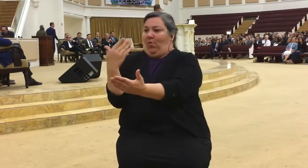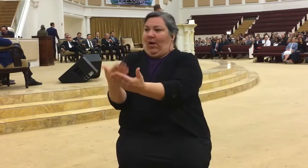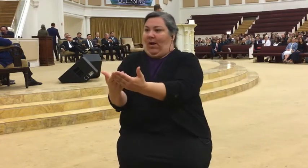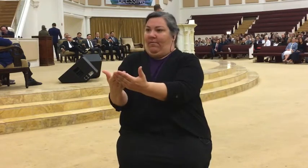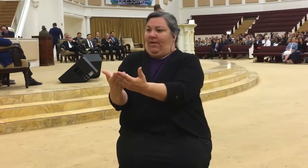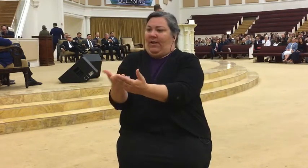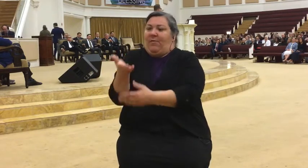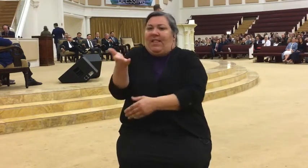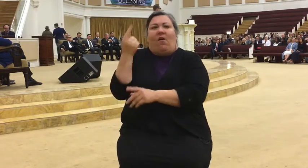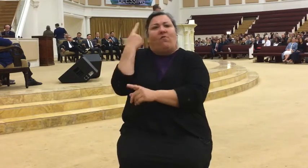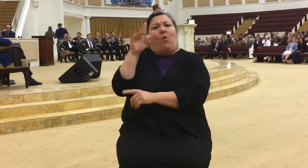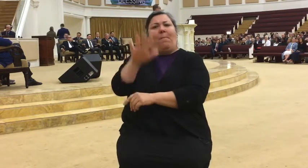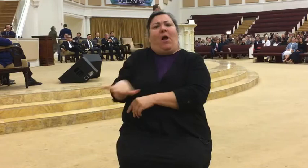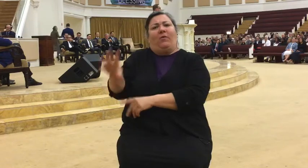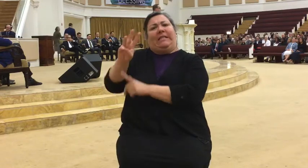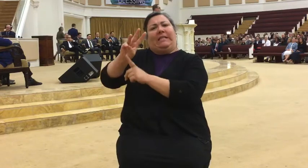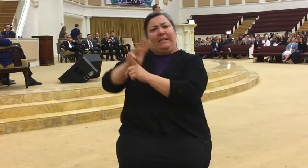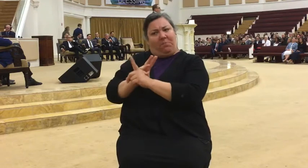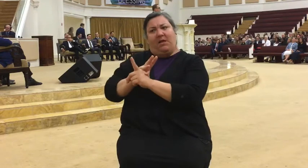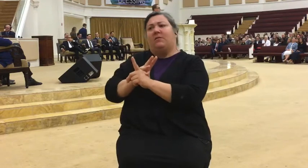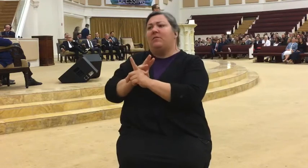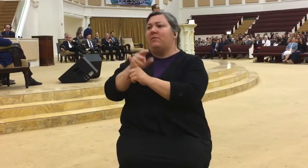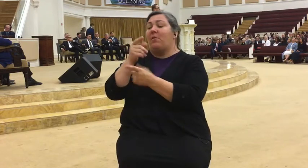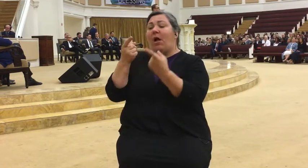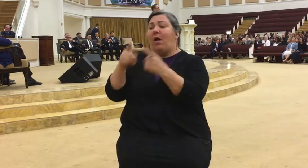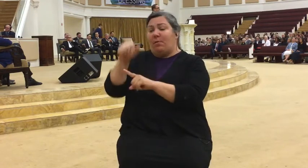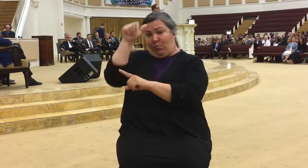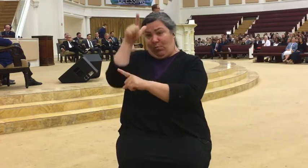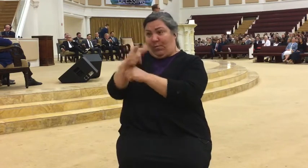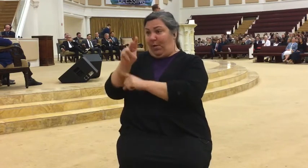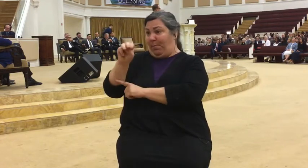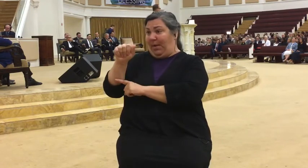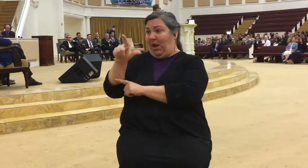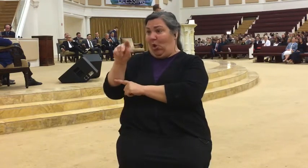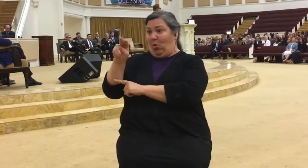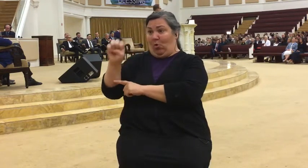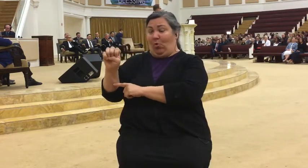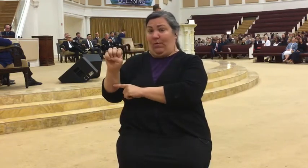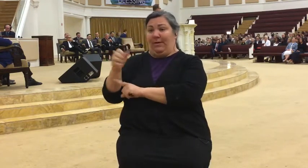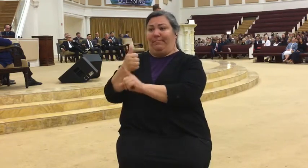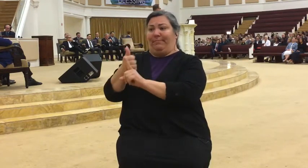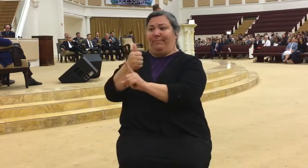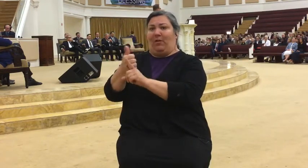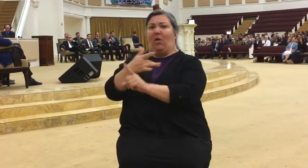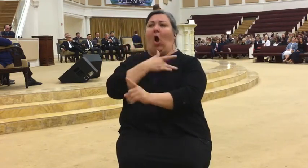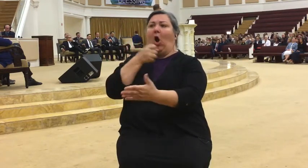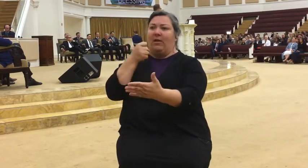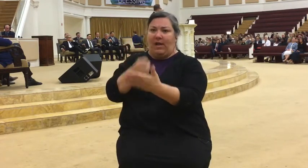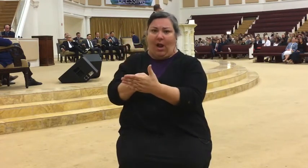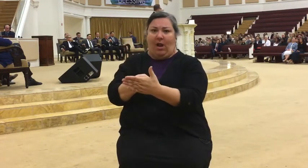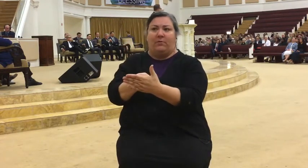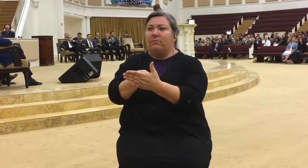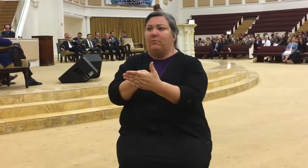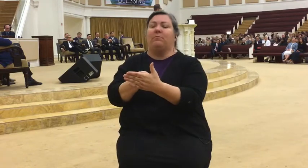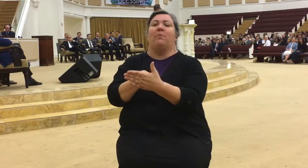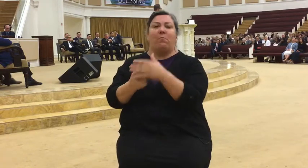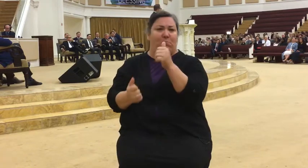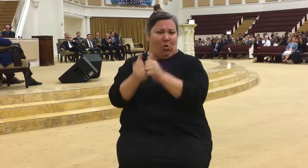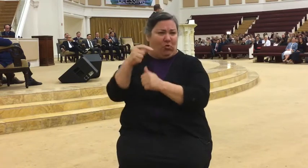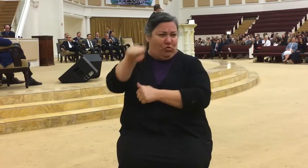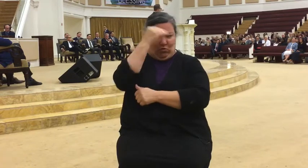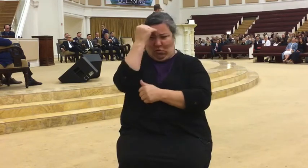around 6 months, Brother Malone, our lead missionary, had a heart attack, and this church knows well. Most